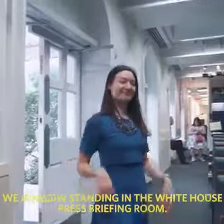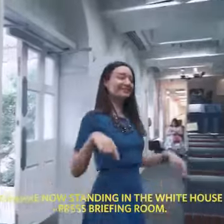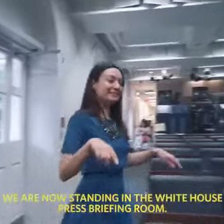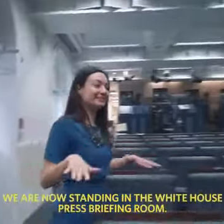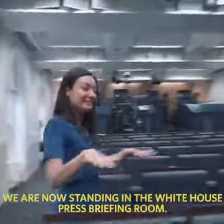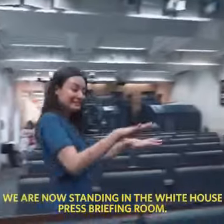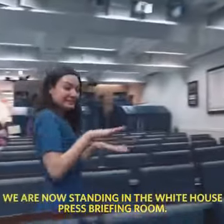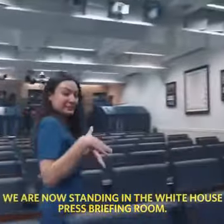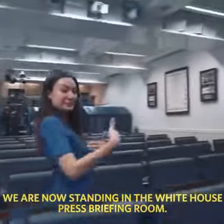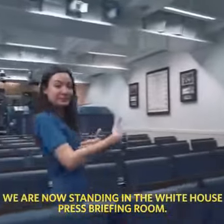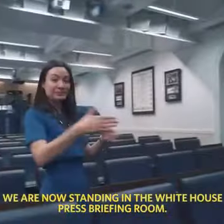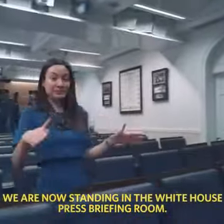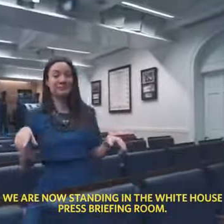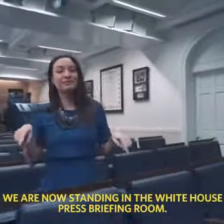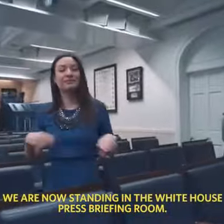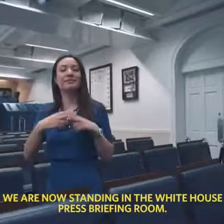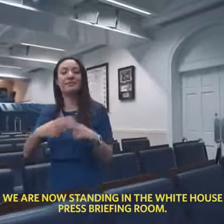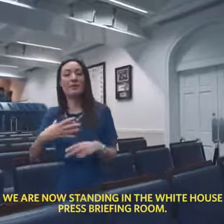We are now standing in the White House press briefing room.